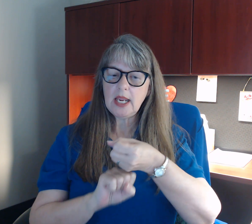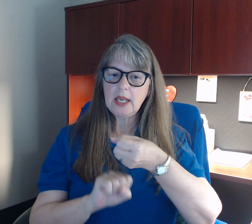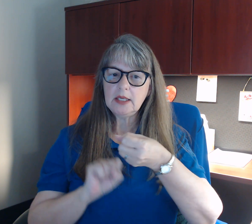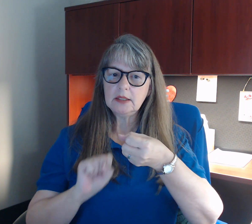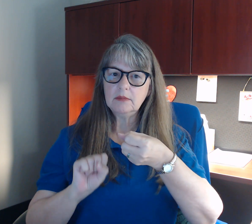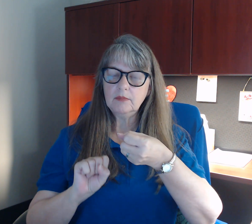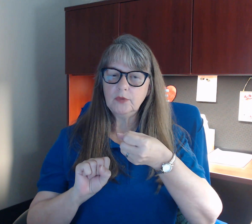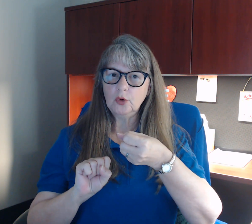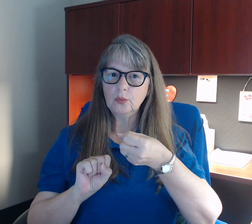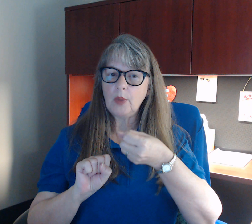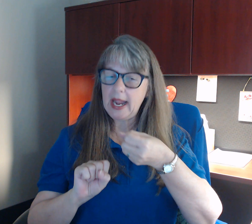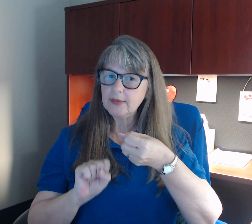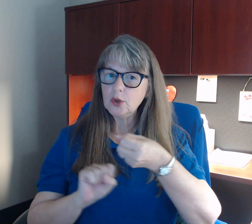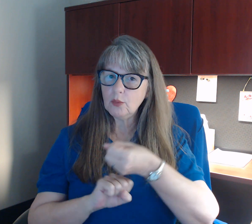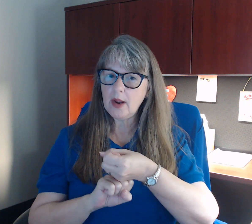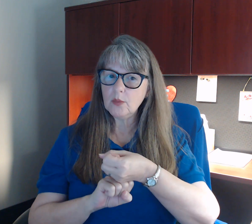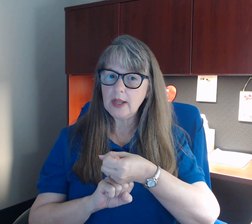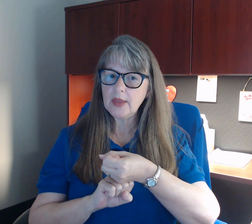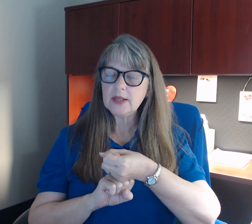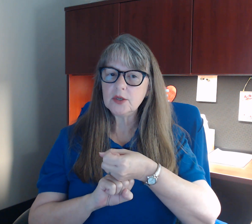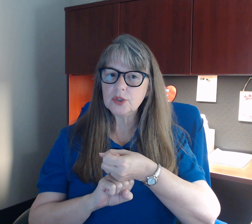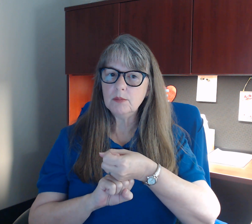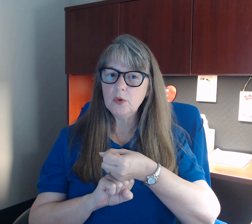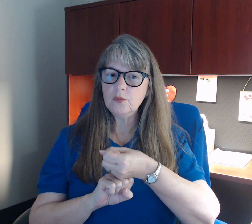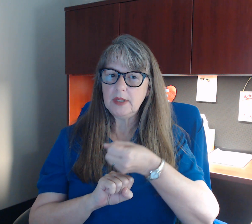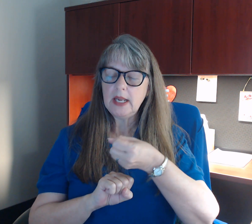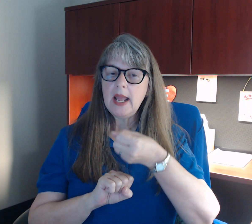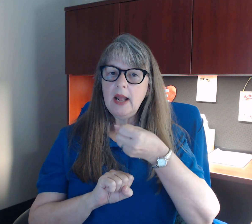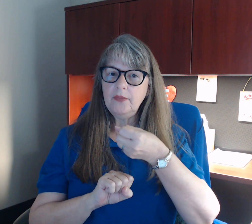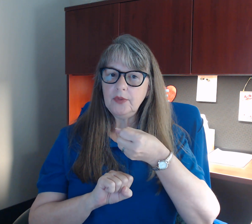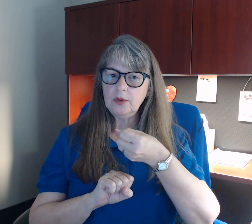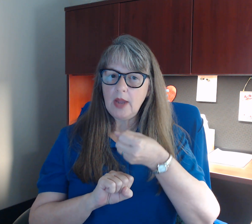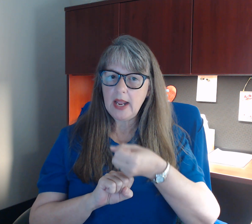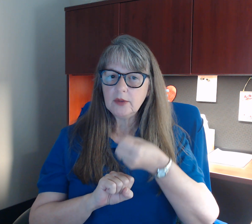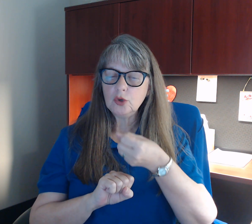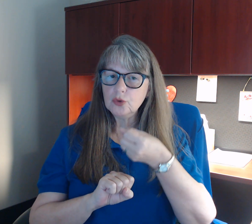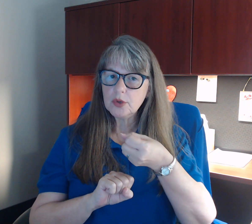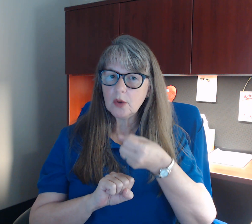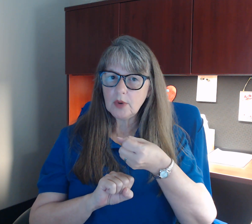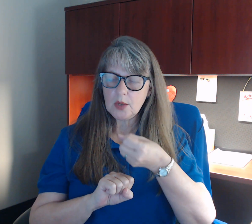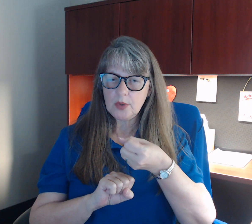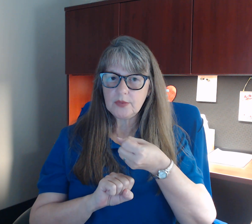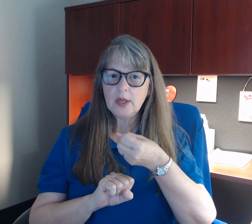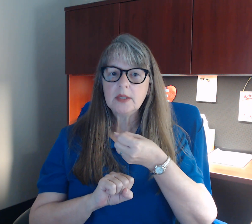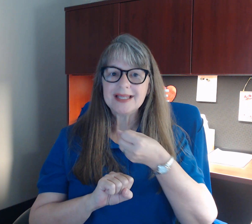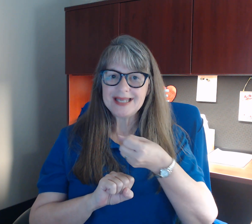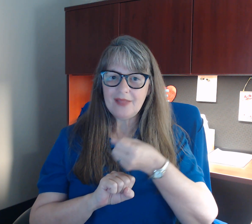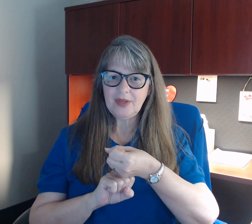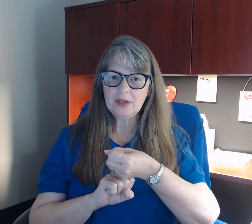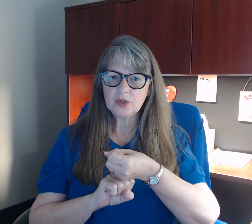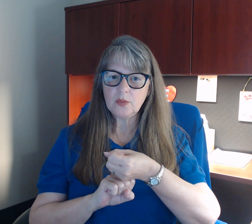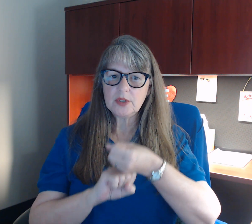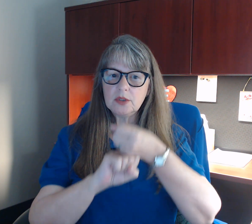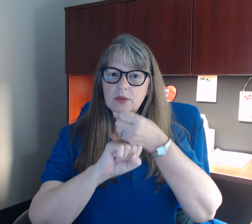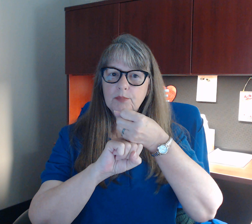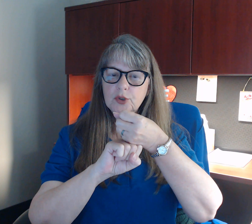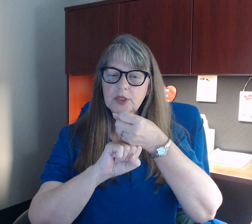hand, your hand that you write with, does the movement. And the hand that you do not write with does nothing. So it pushes it up.